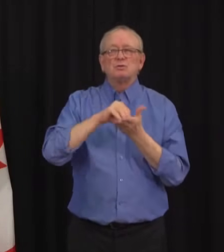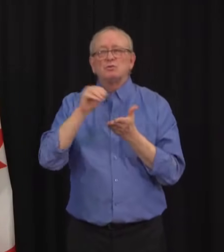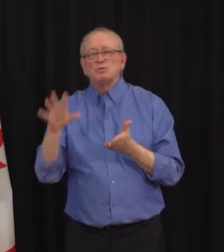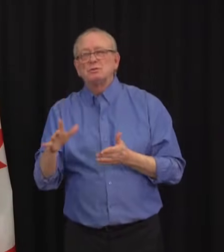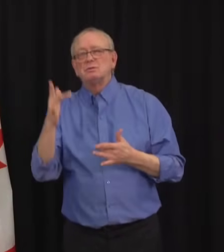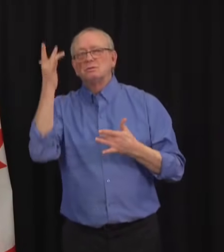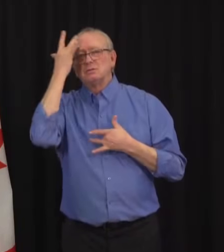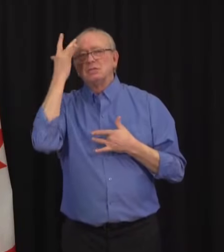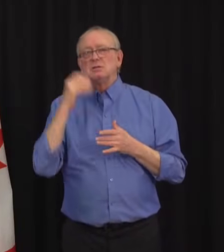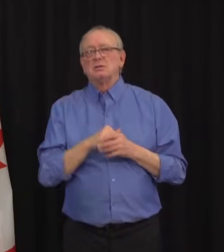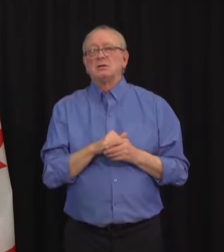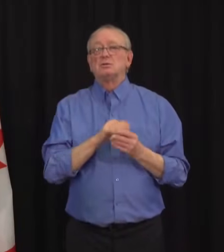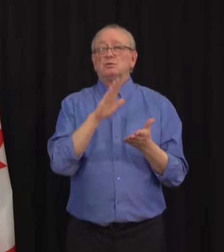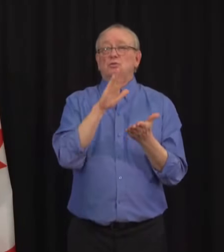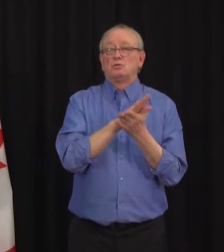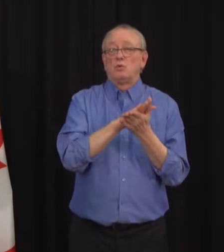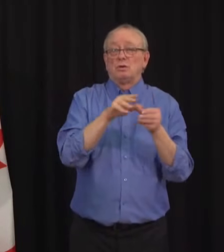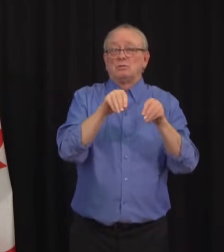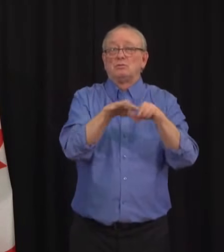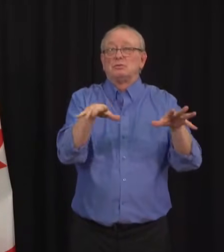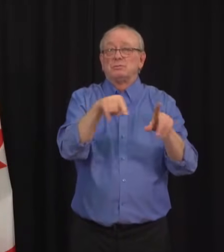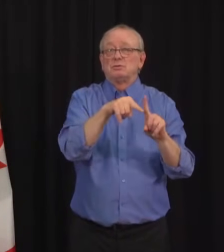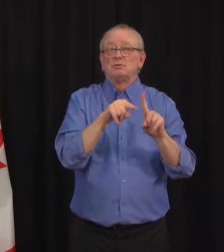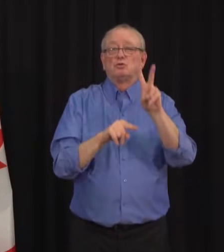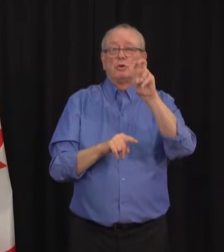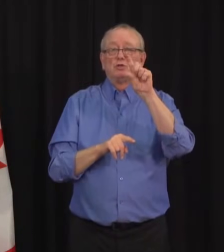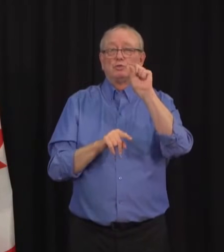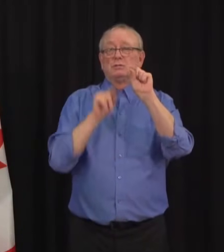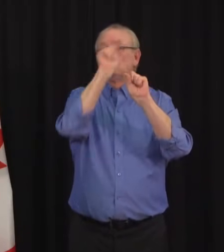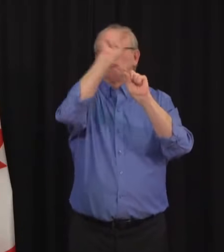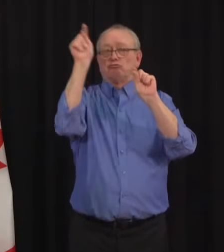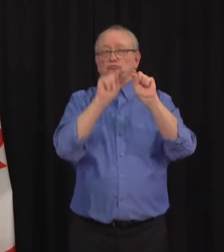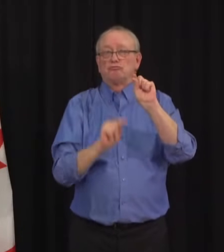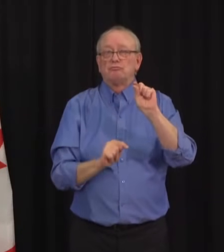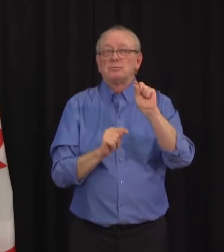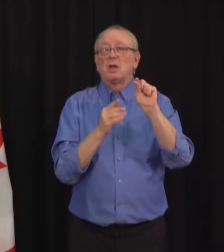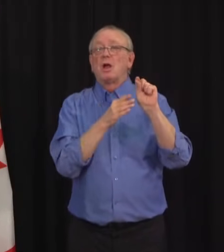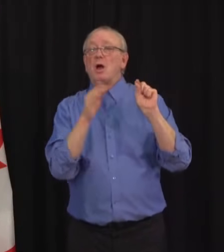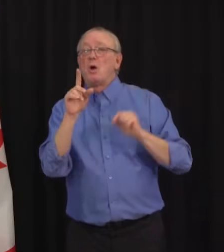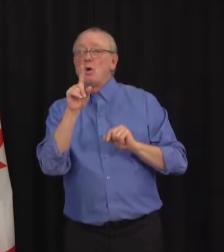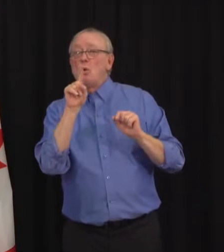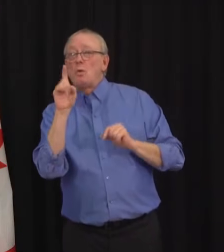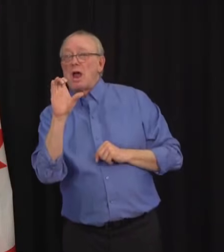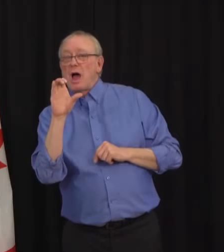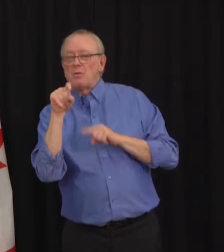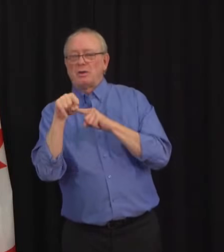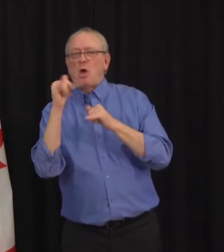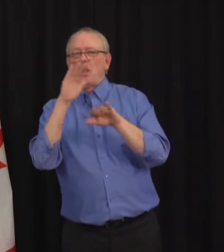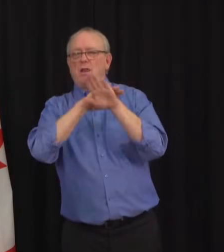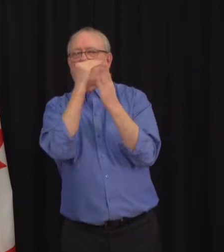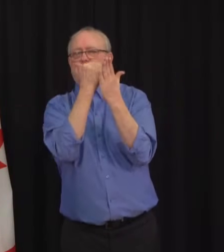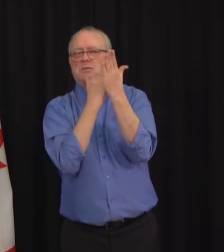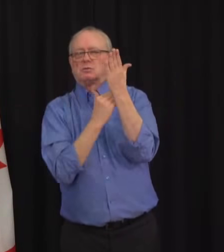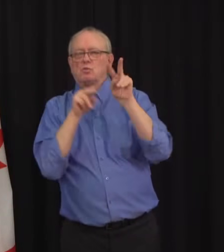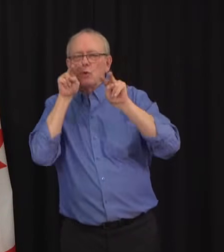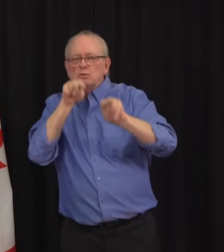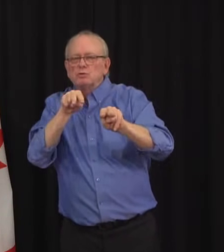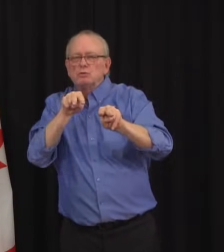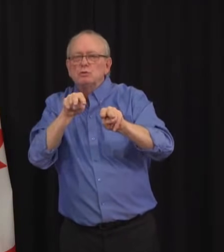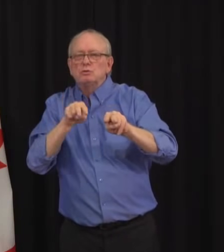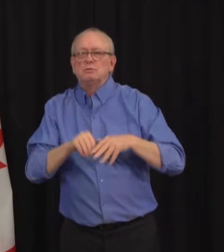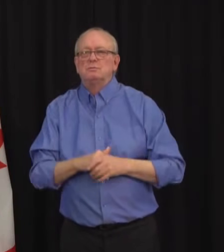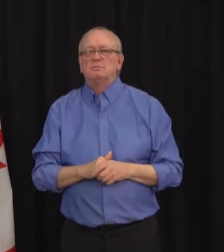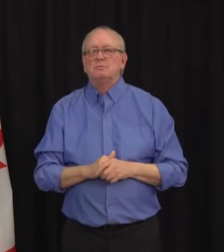watch list. Since new measures were introduced last week, we've received many questions. One of